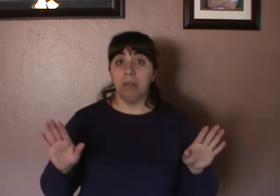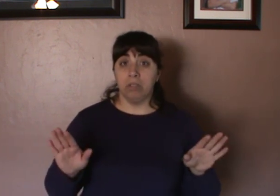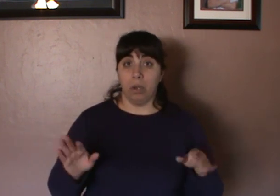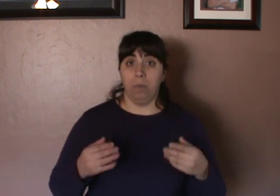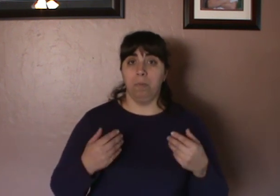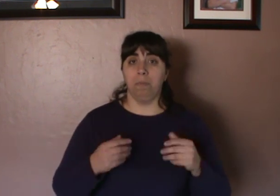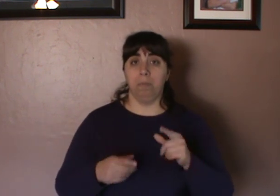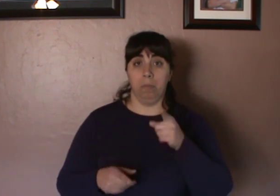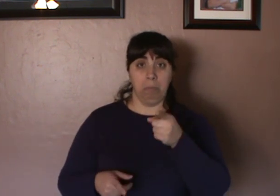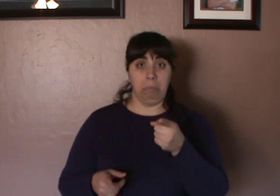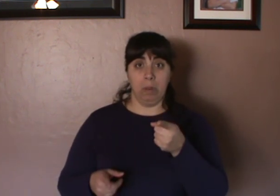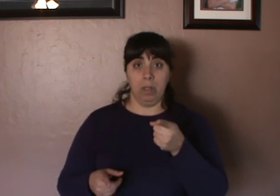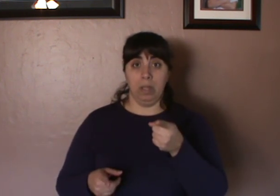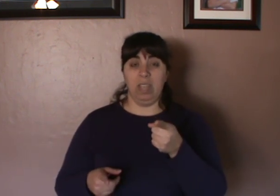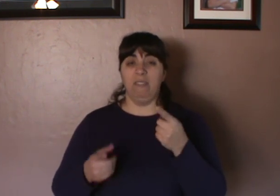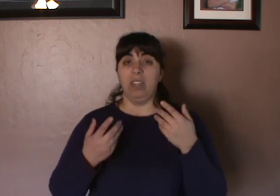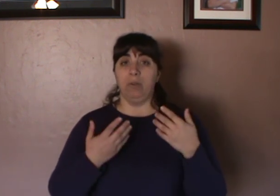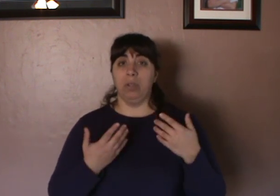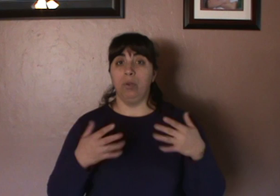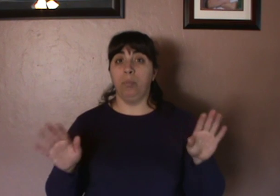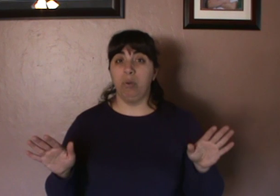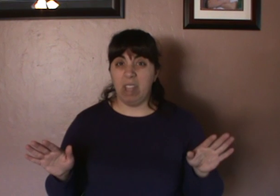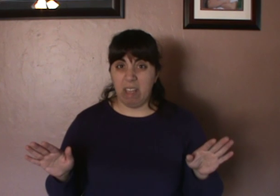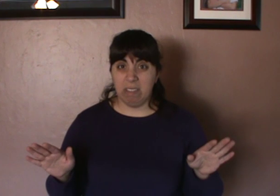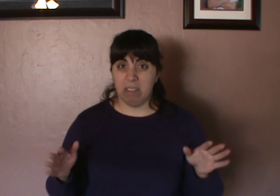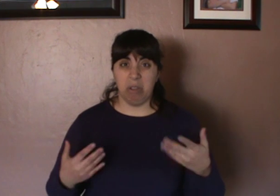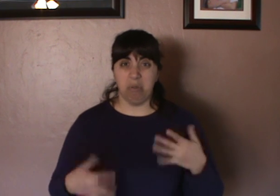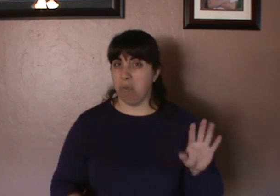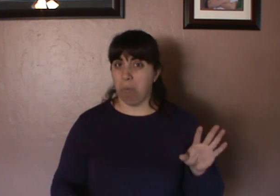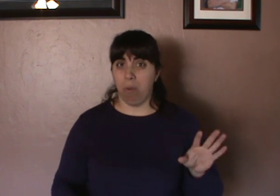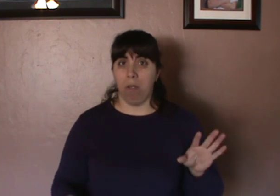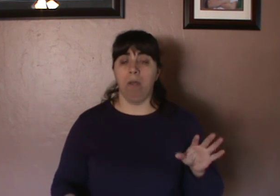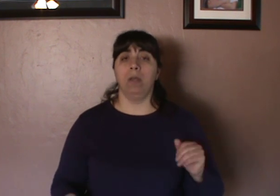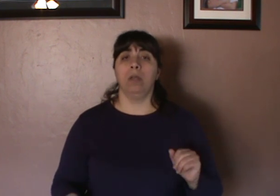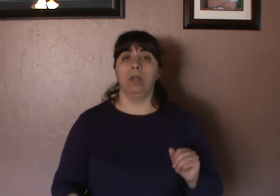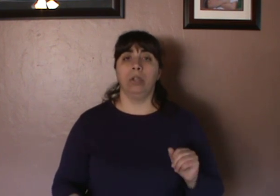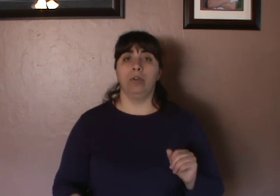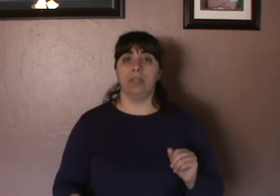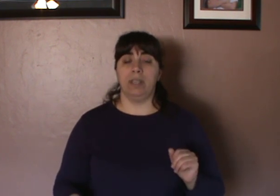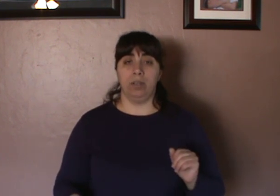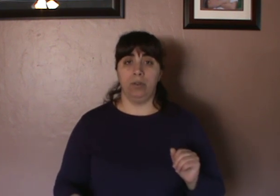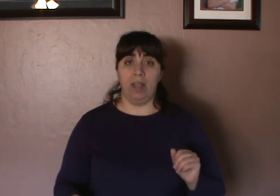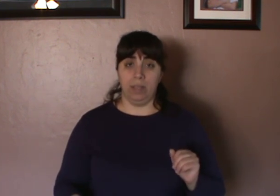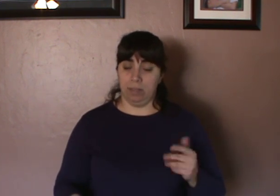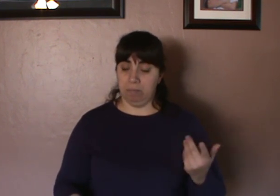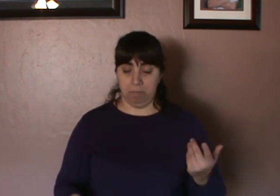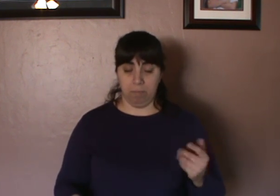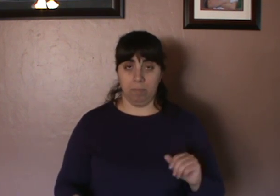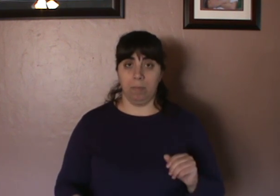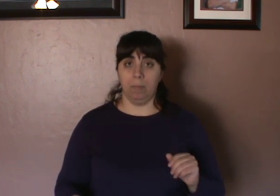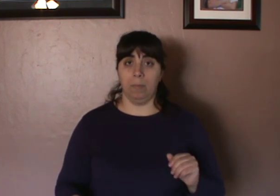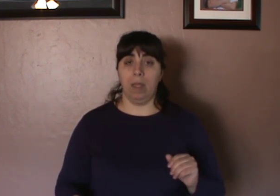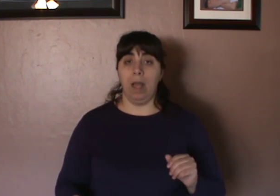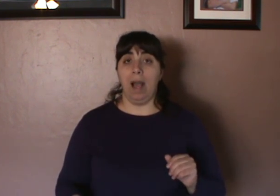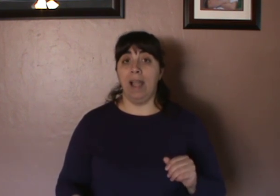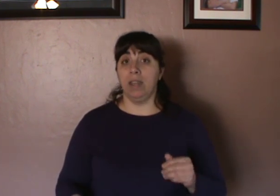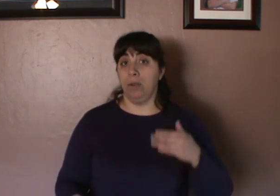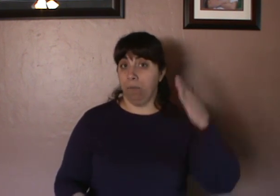So even though you protest your disinterest, I know,